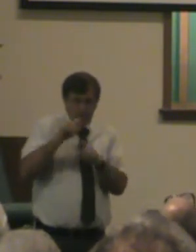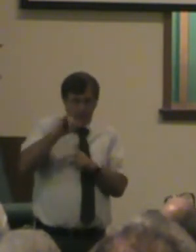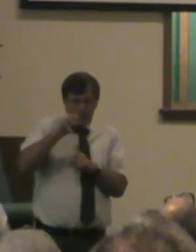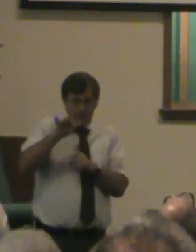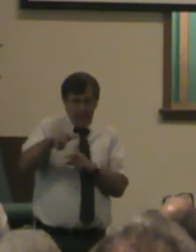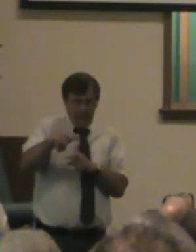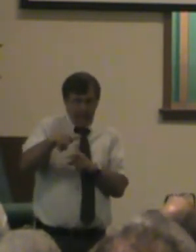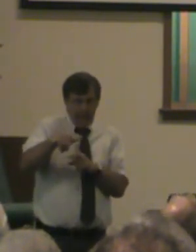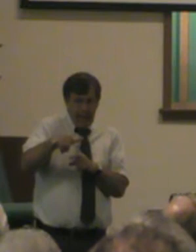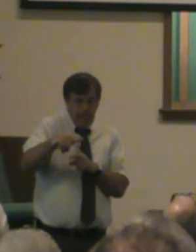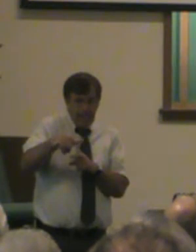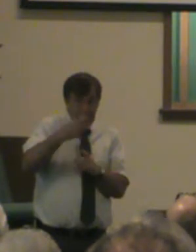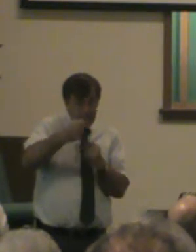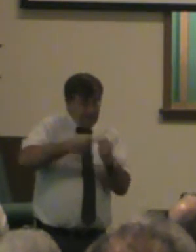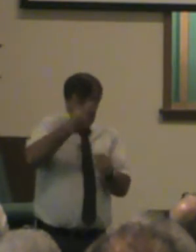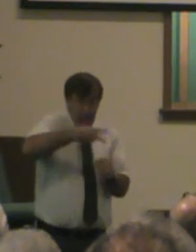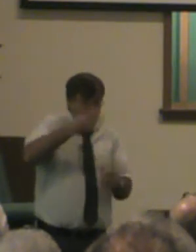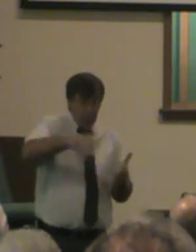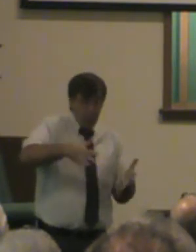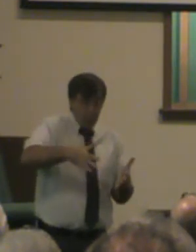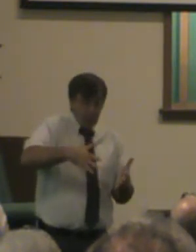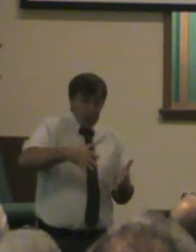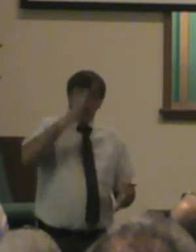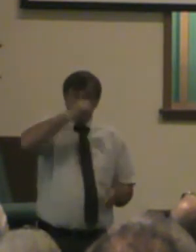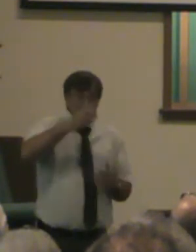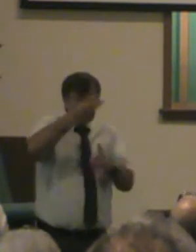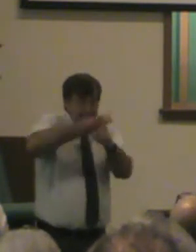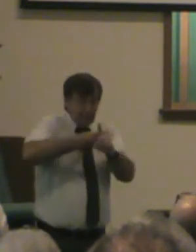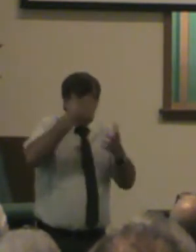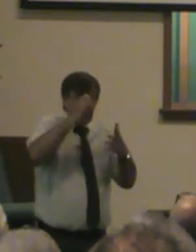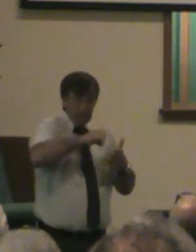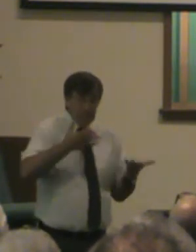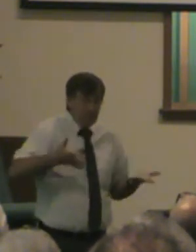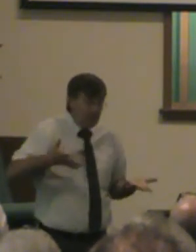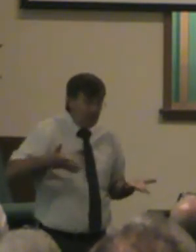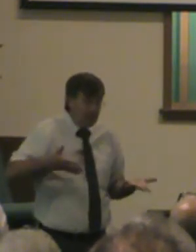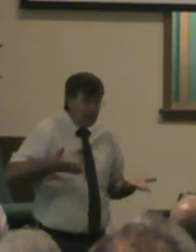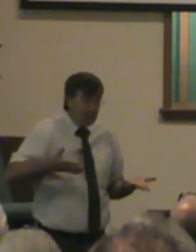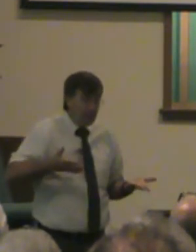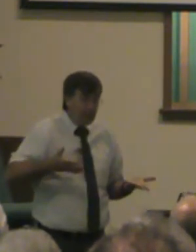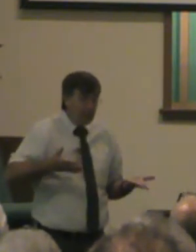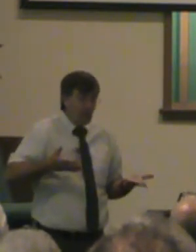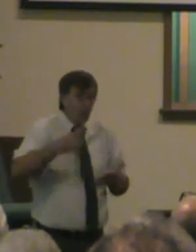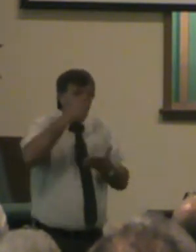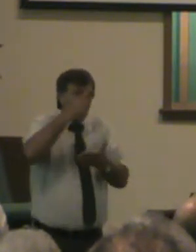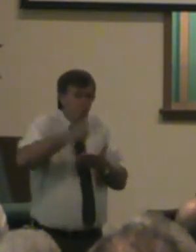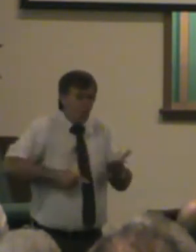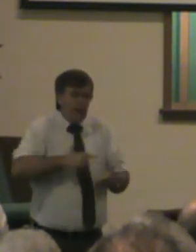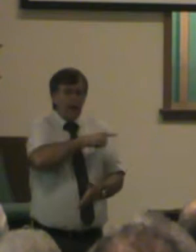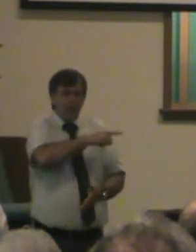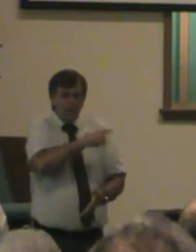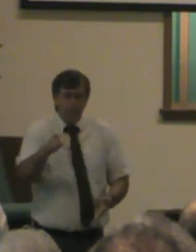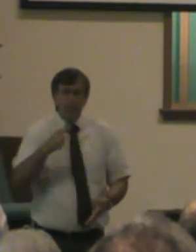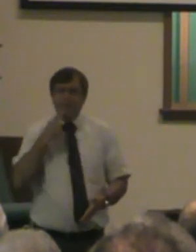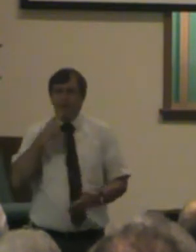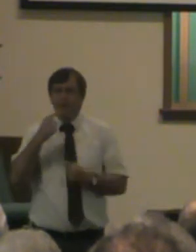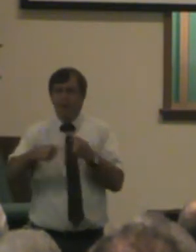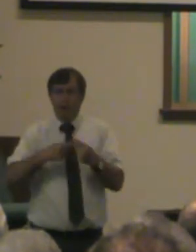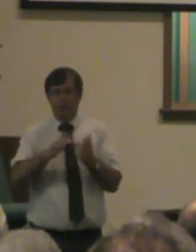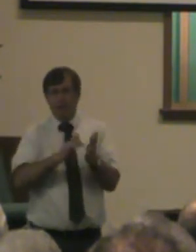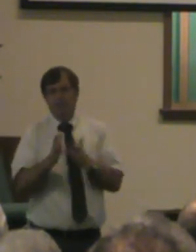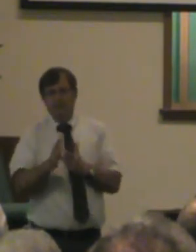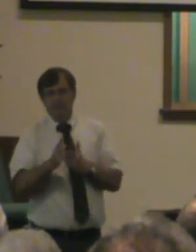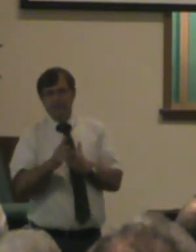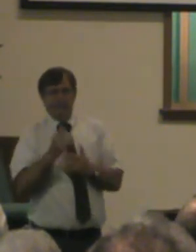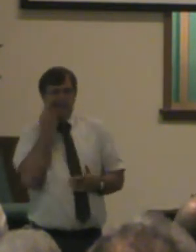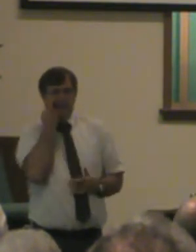You missed this year. You missed 6 months. What have you said about Jesus